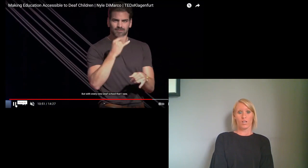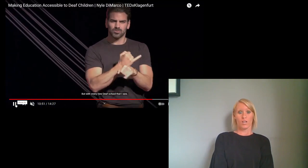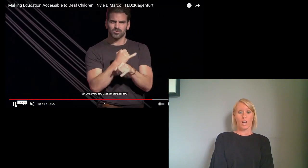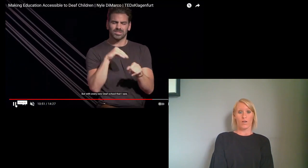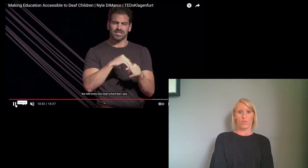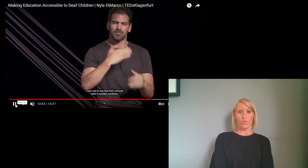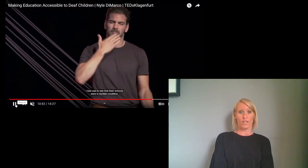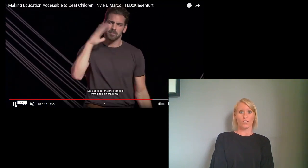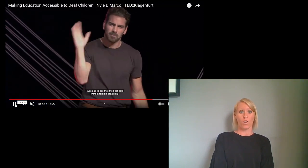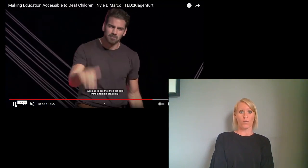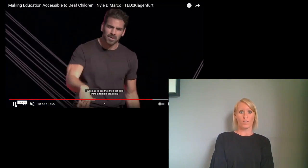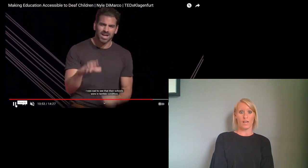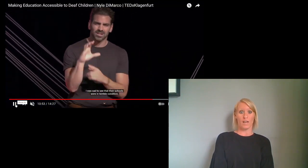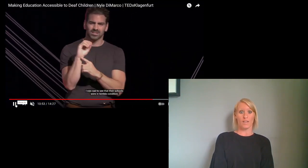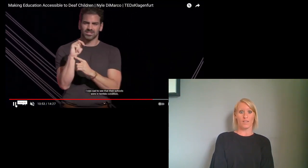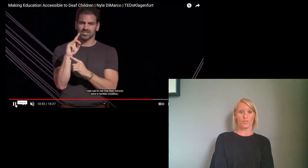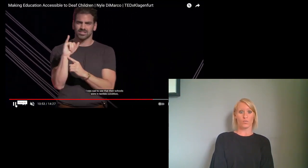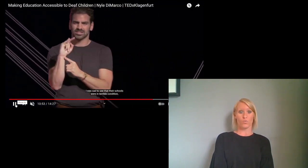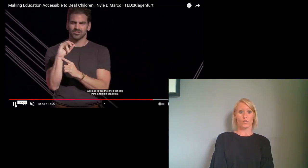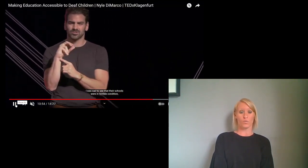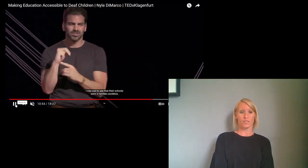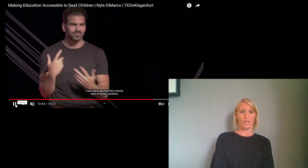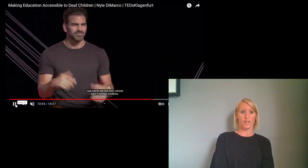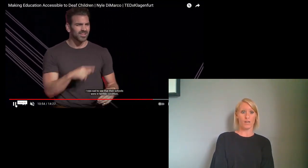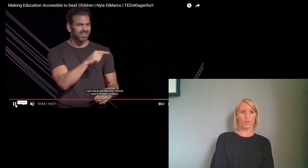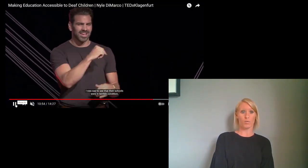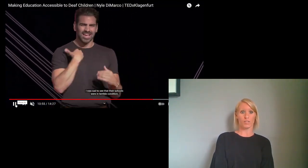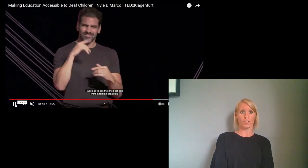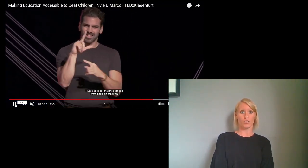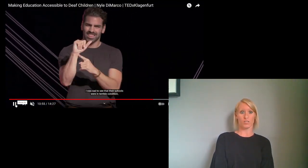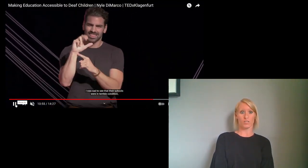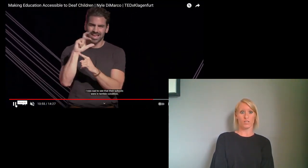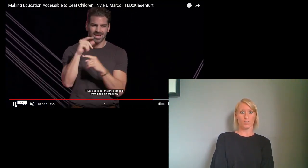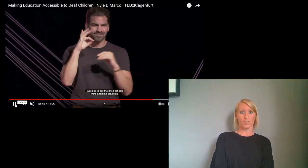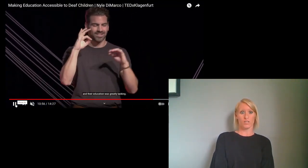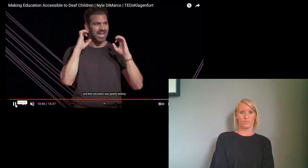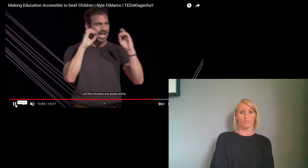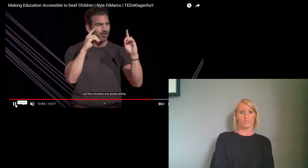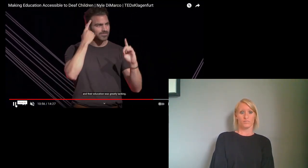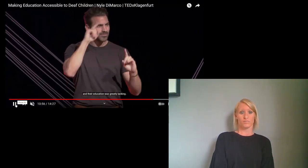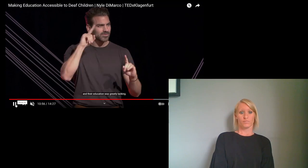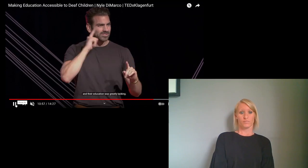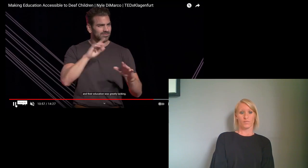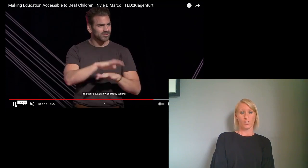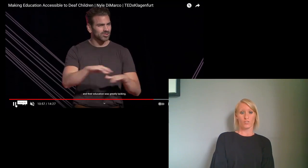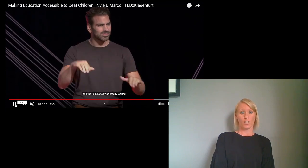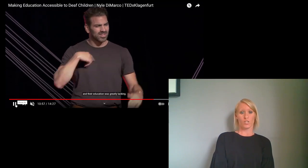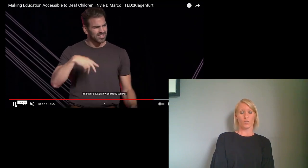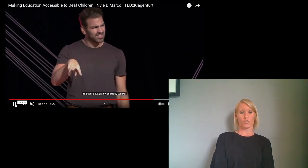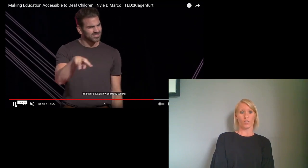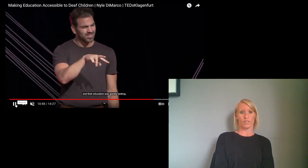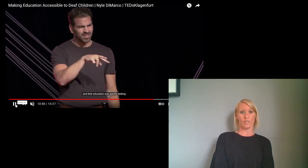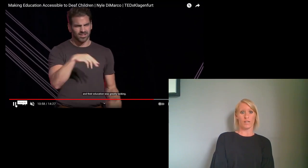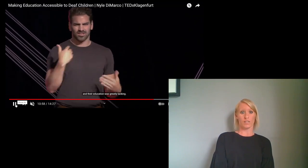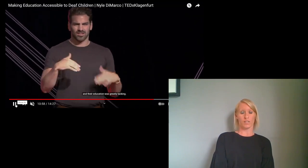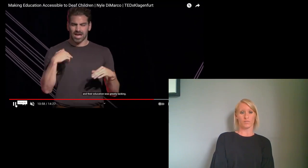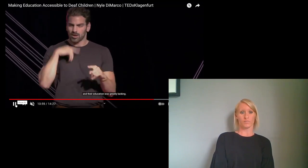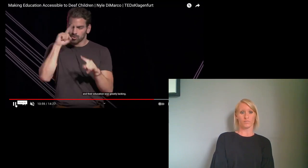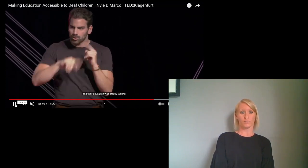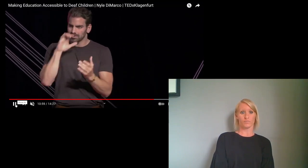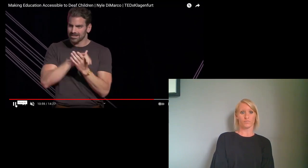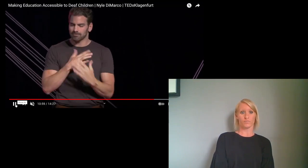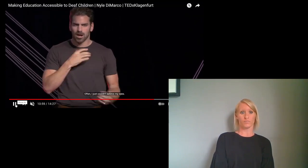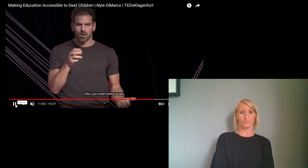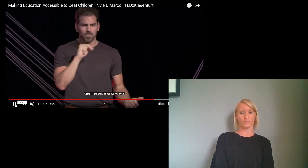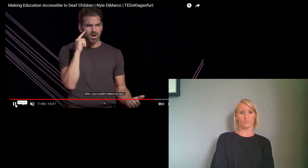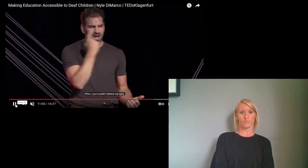school, what I saw was that their schools were in terrible condition. Their education was greatly lacking.